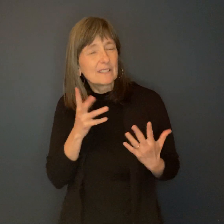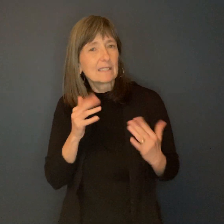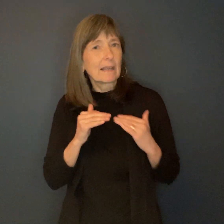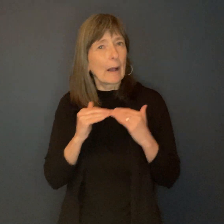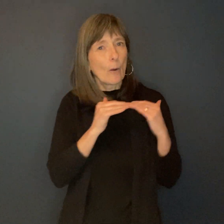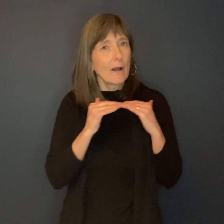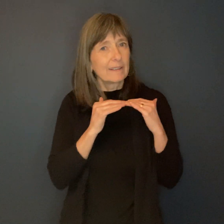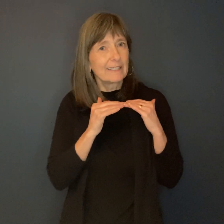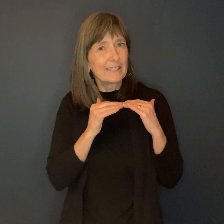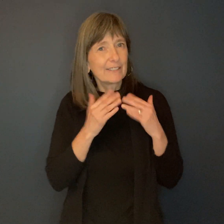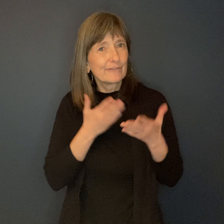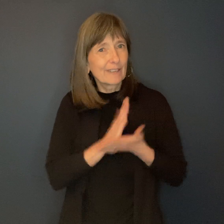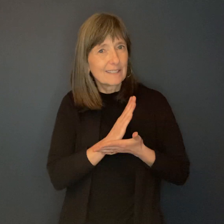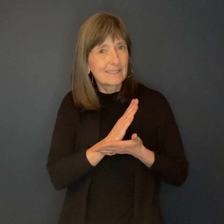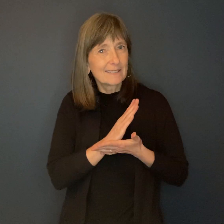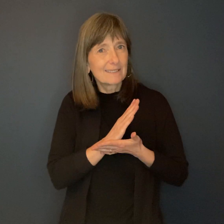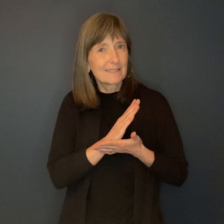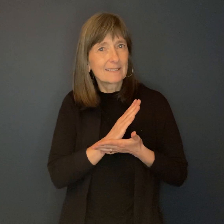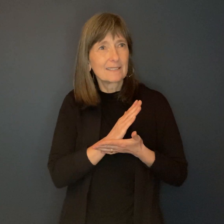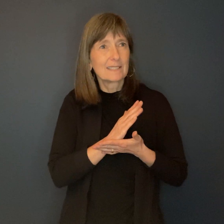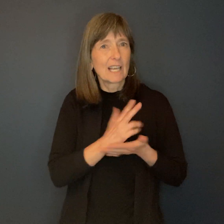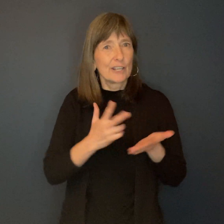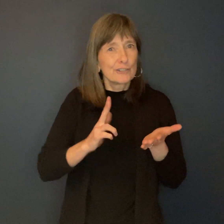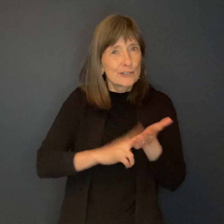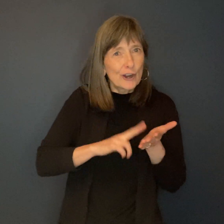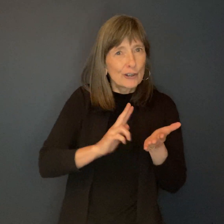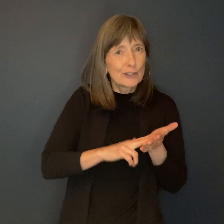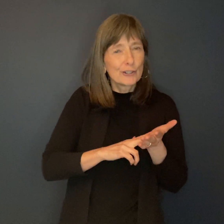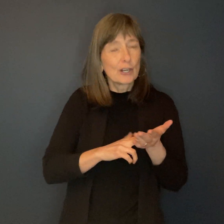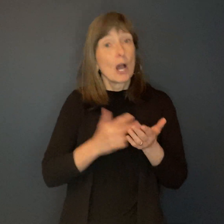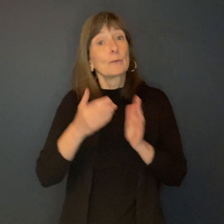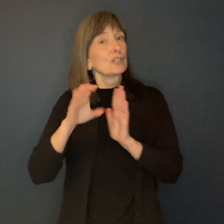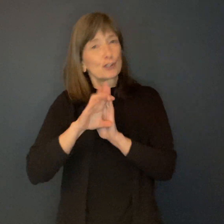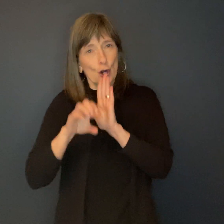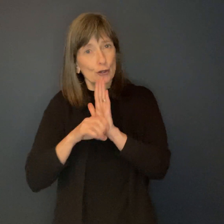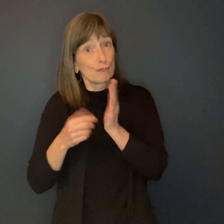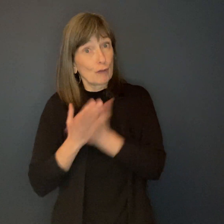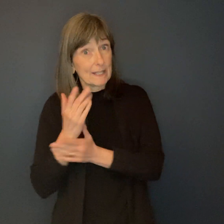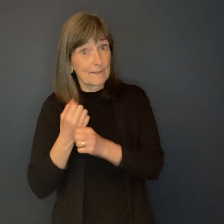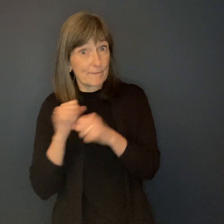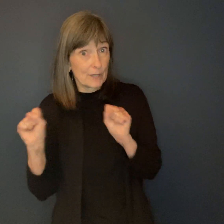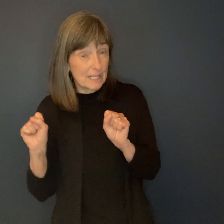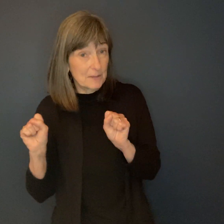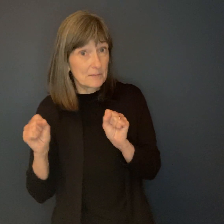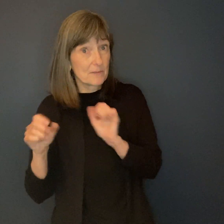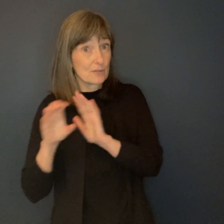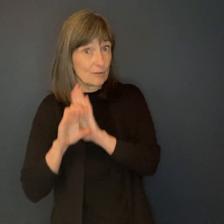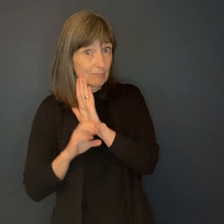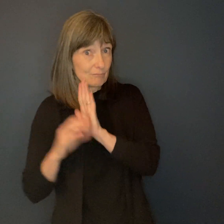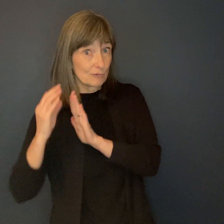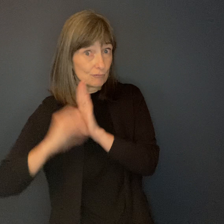aspects of the Charter of Rights Freedoms, and the closure of institutions, and